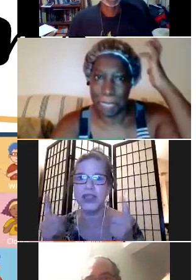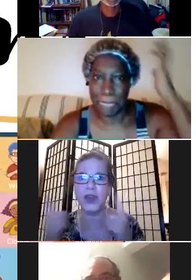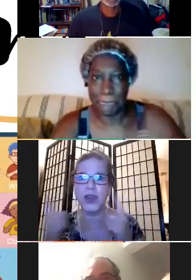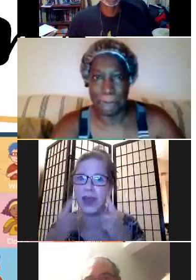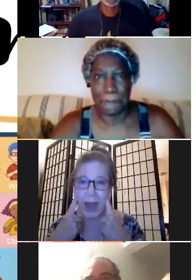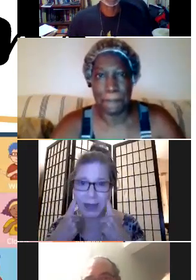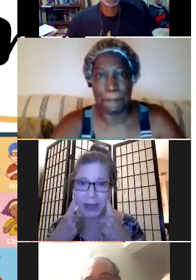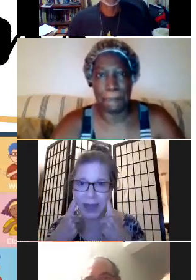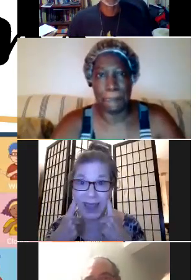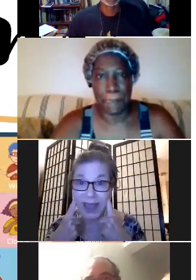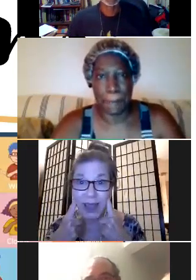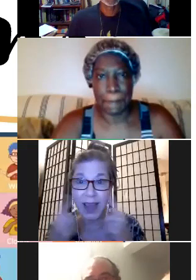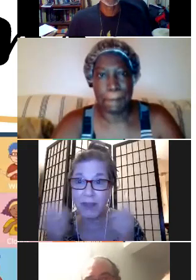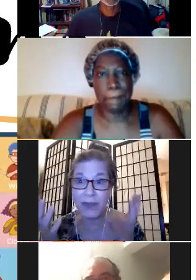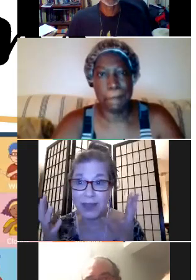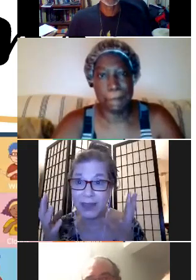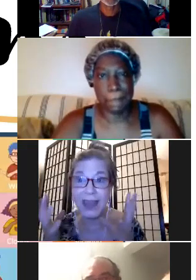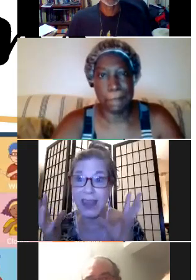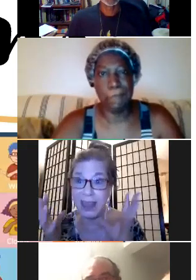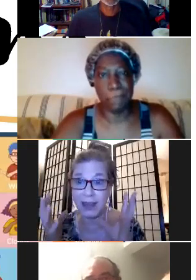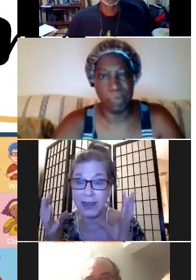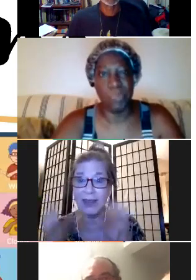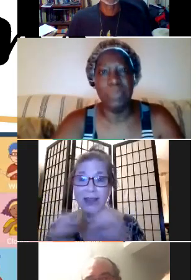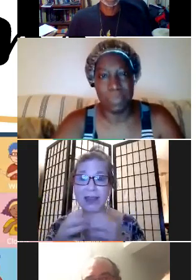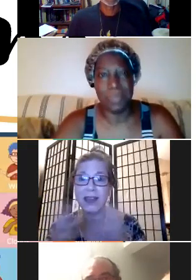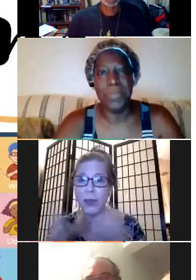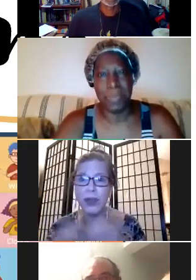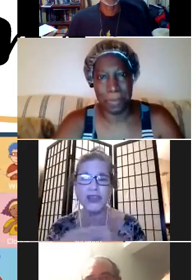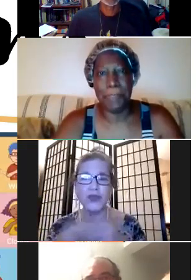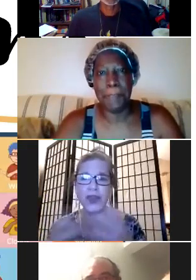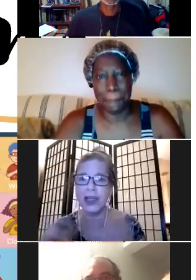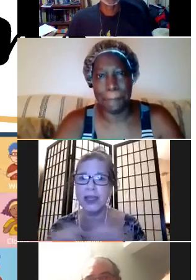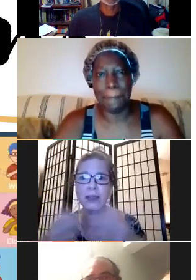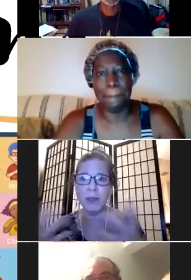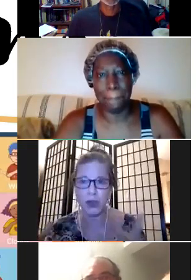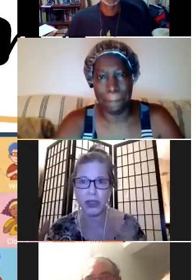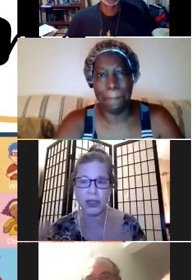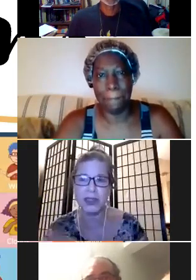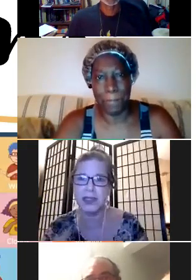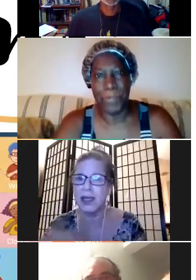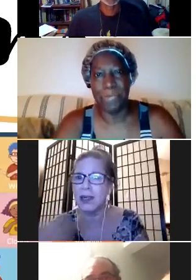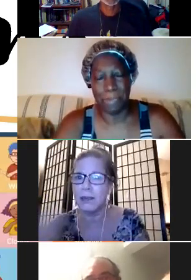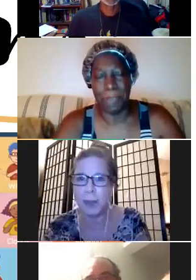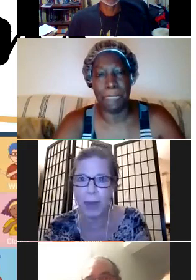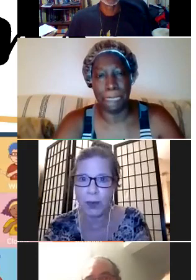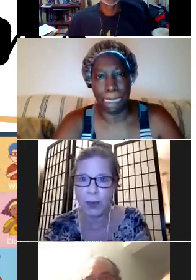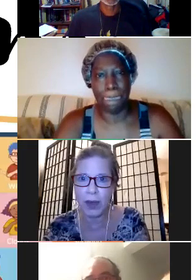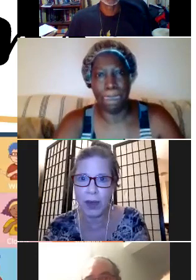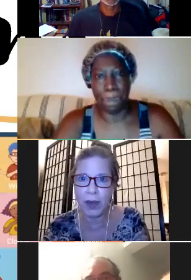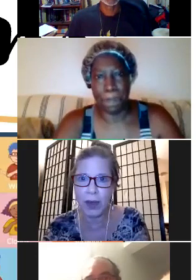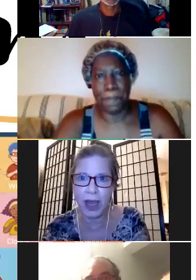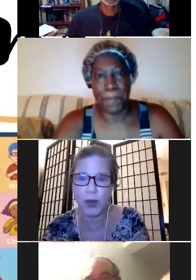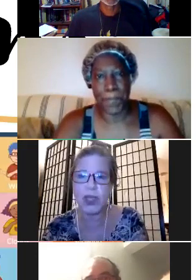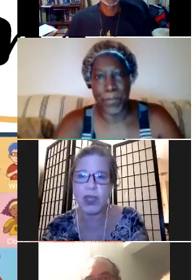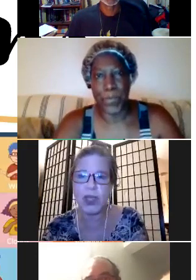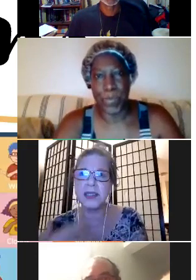interpretations for practically anything in life, anything. Language, feelings, emotions. My background is